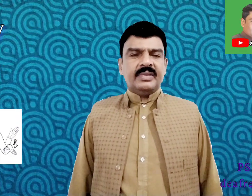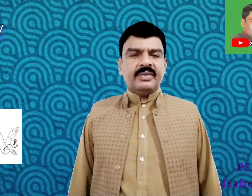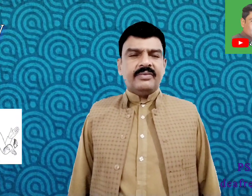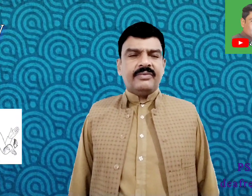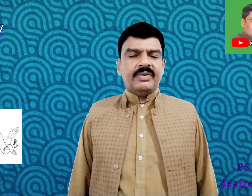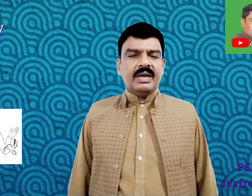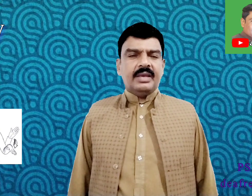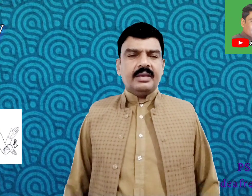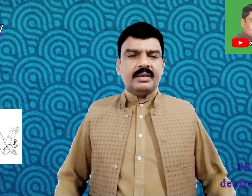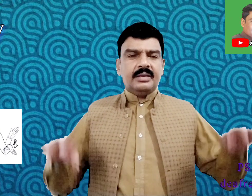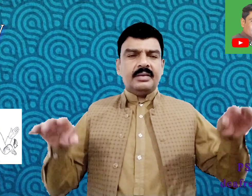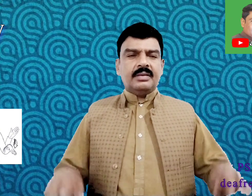fly,